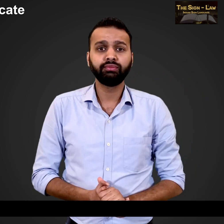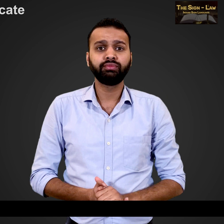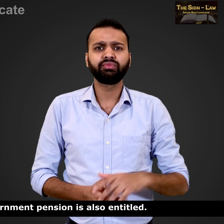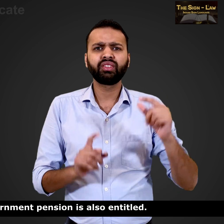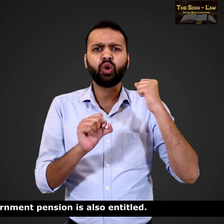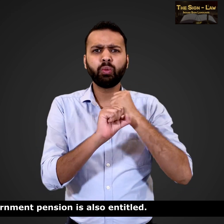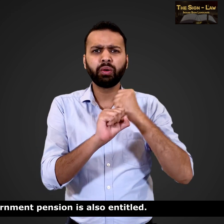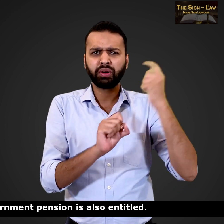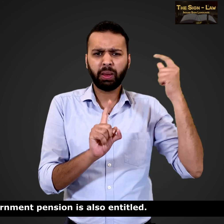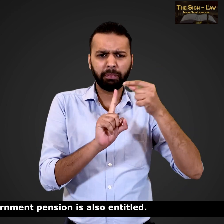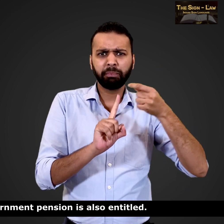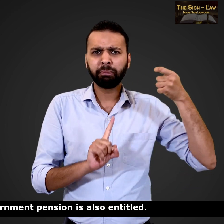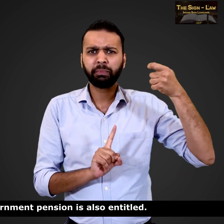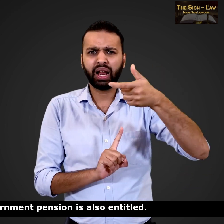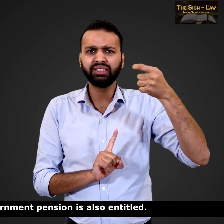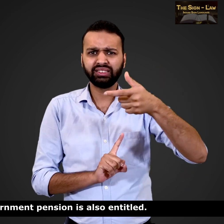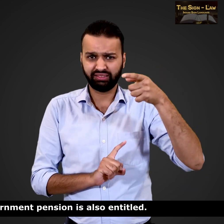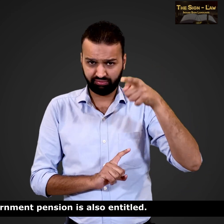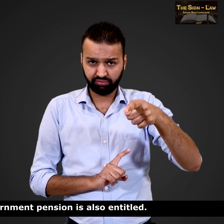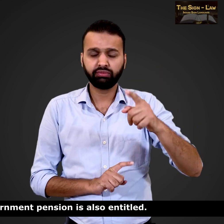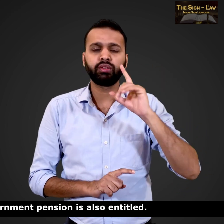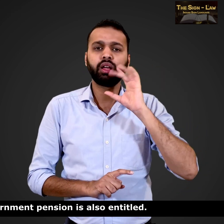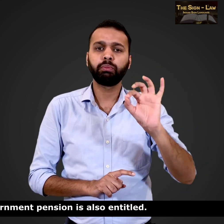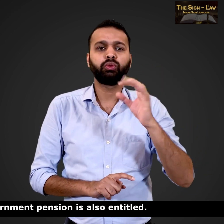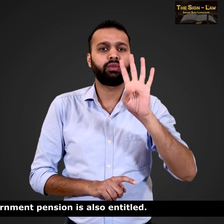With the certificate government pension is also entitled receive.